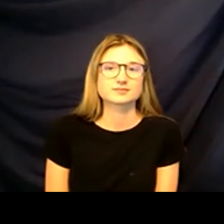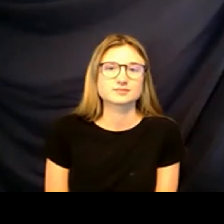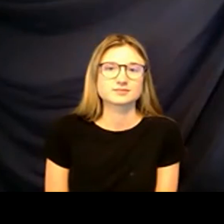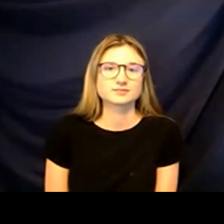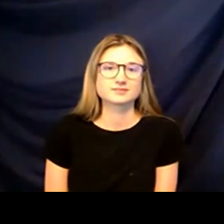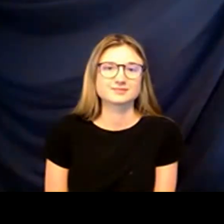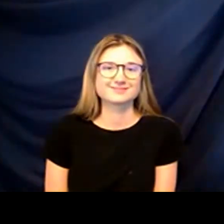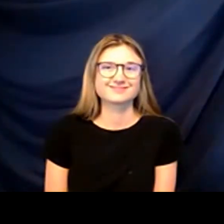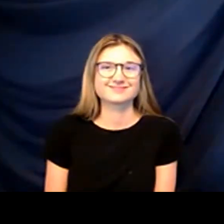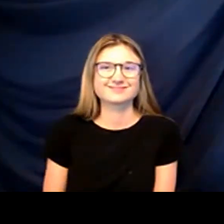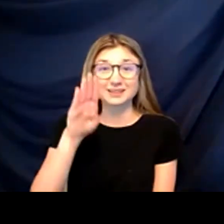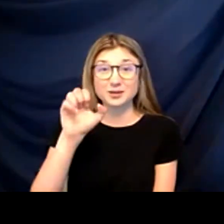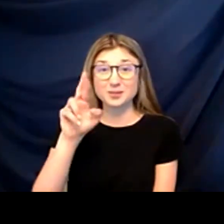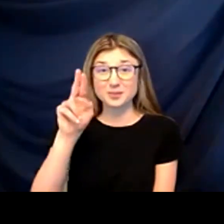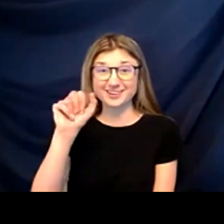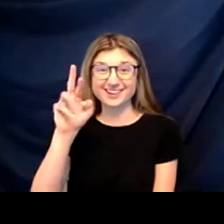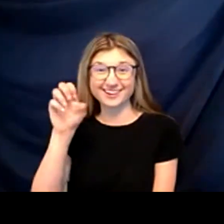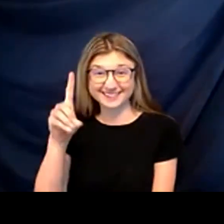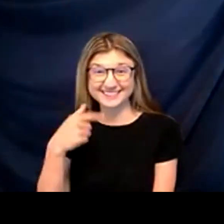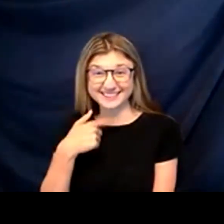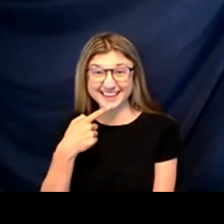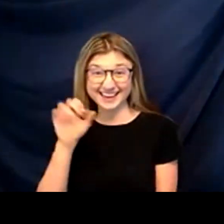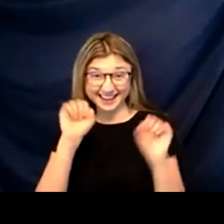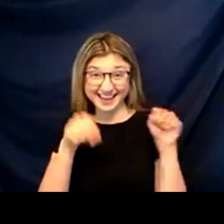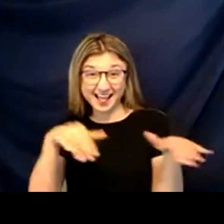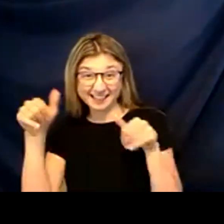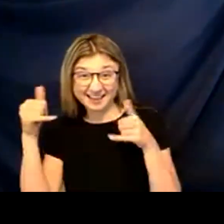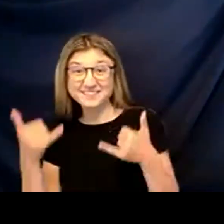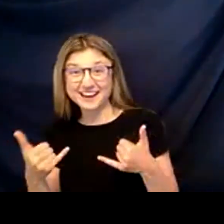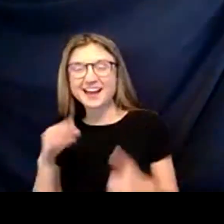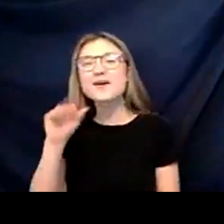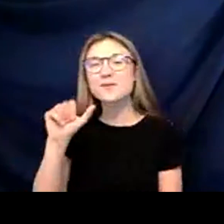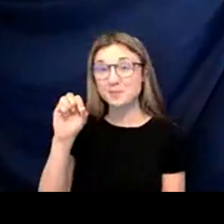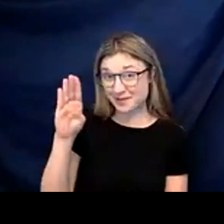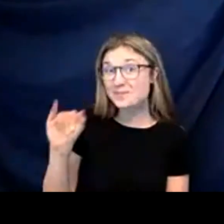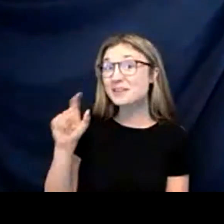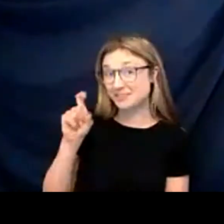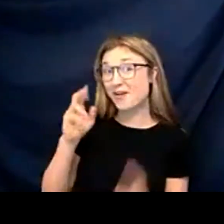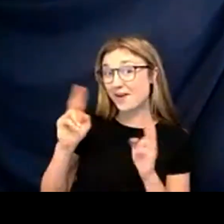Okay, ma'am, can I go now? You better leave. All right.